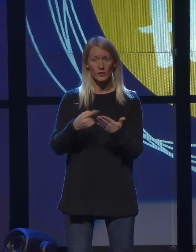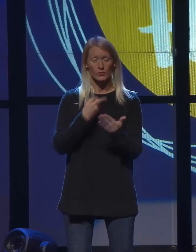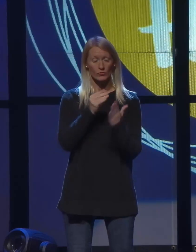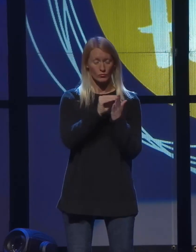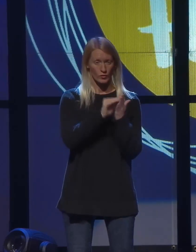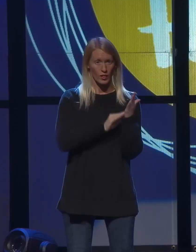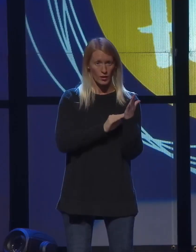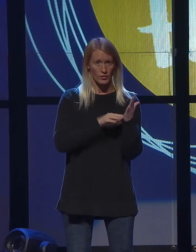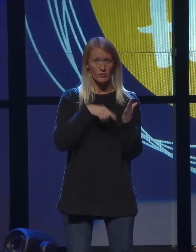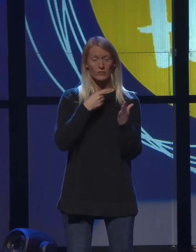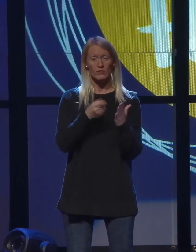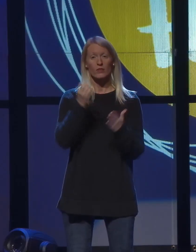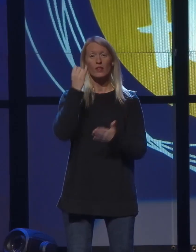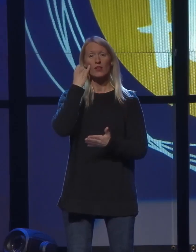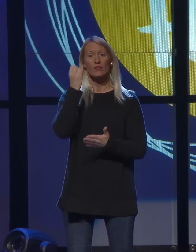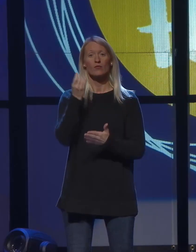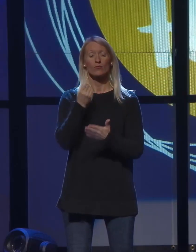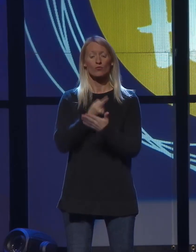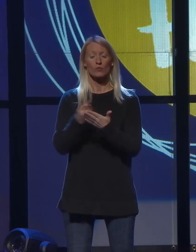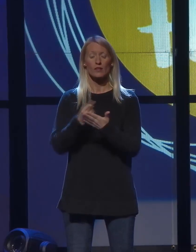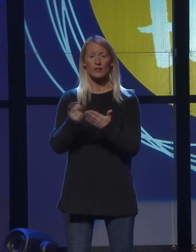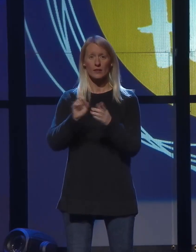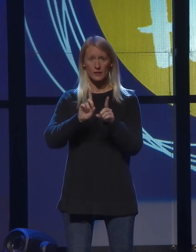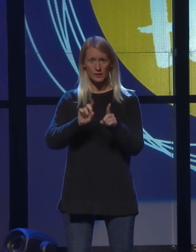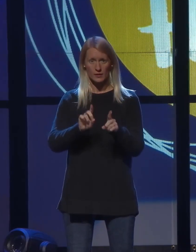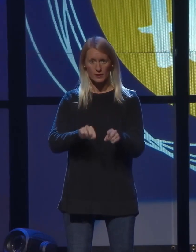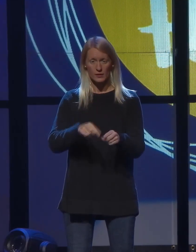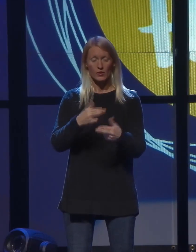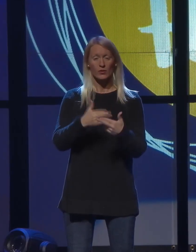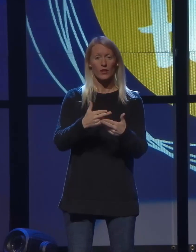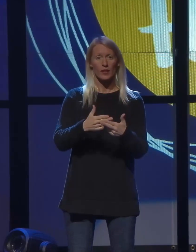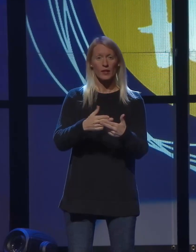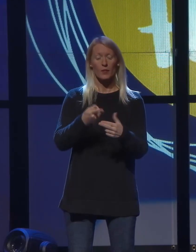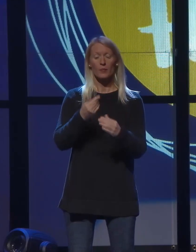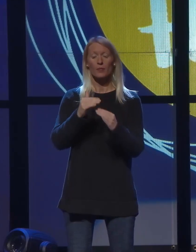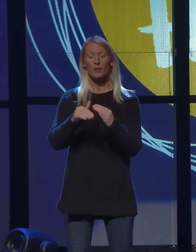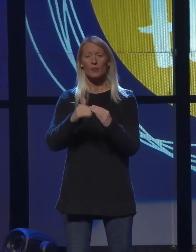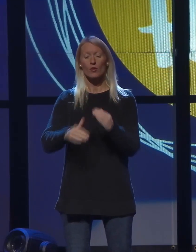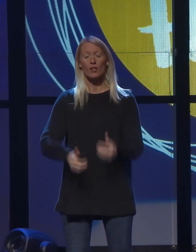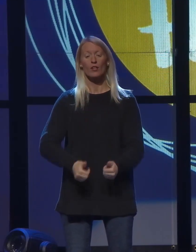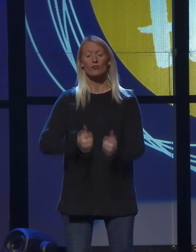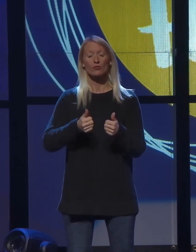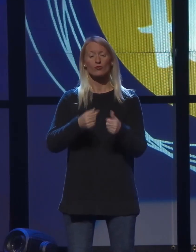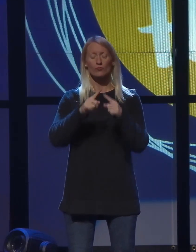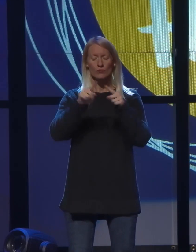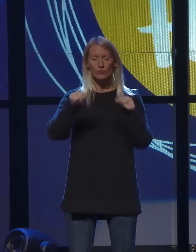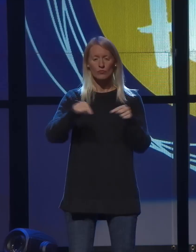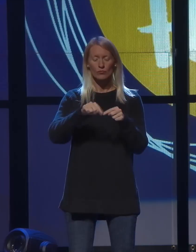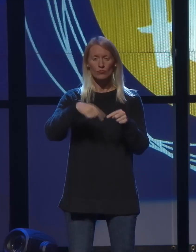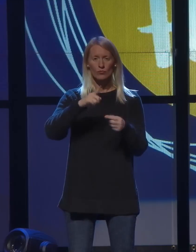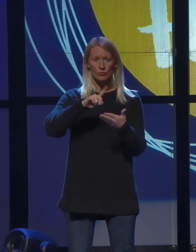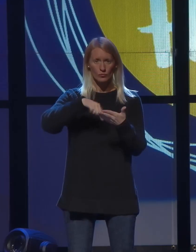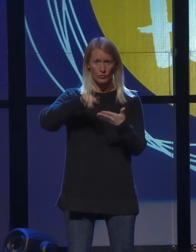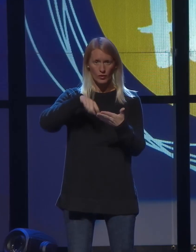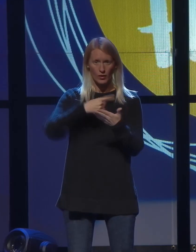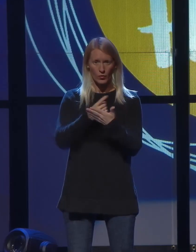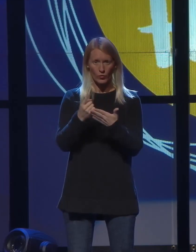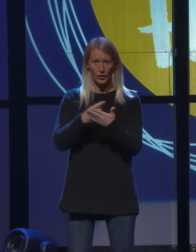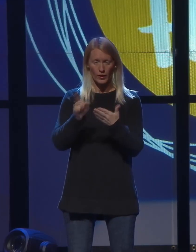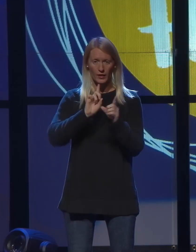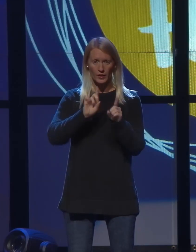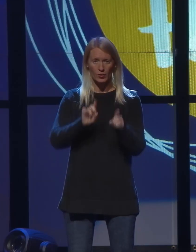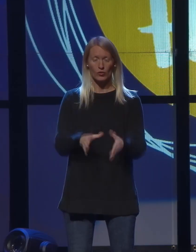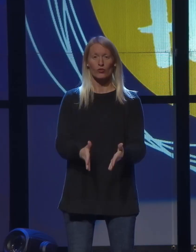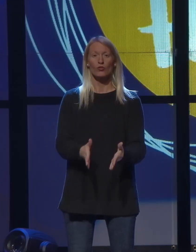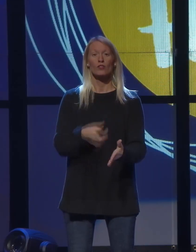a regular attender, just put your name, email address, check the box, I'm a regular attender. If you're new